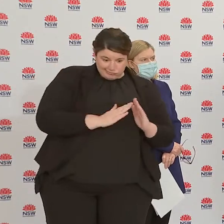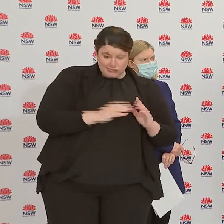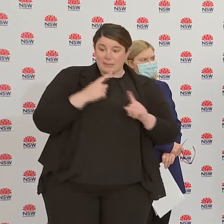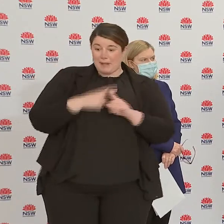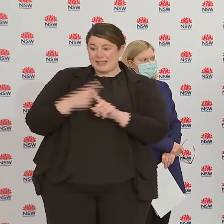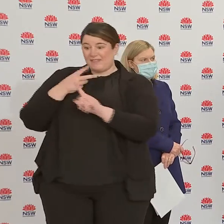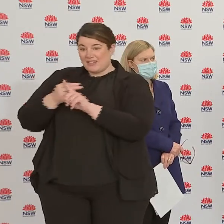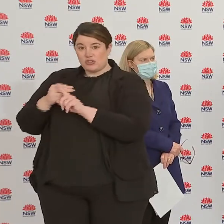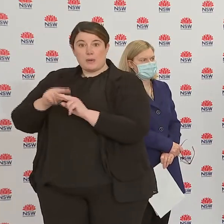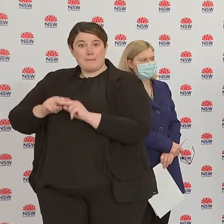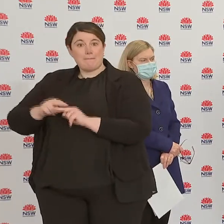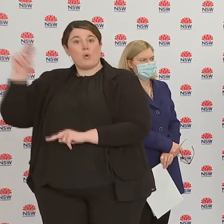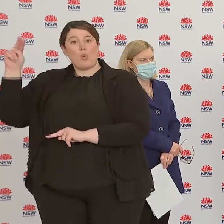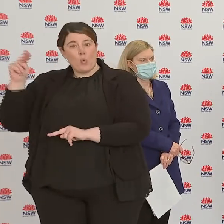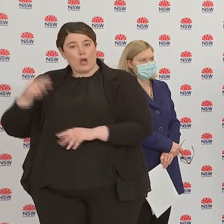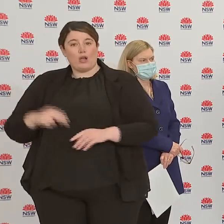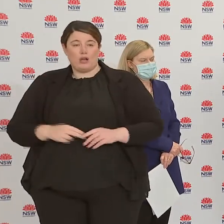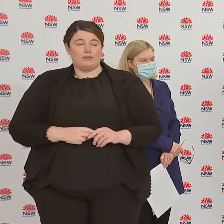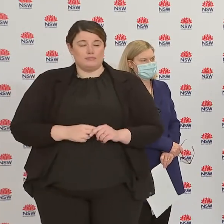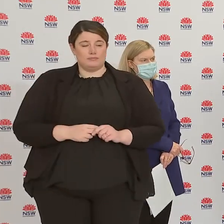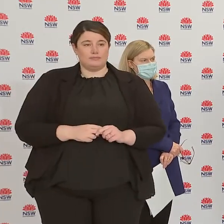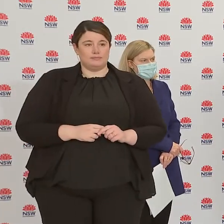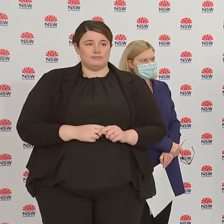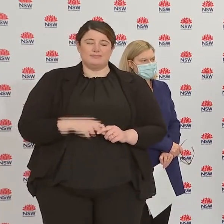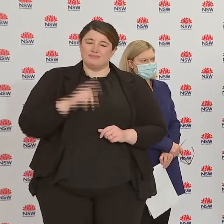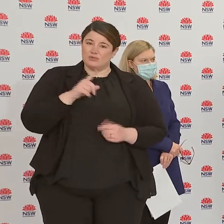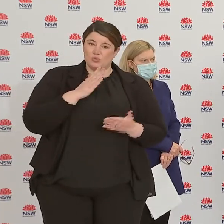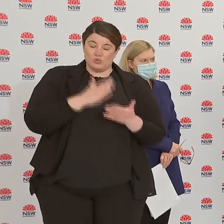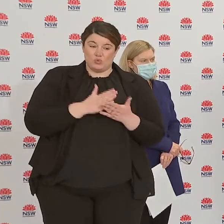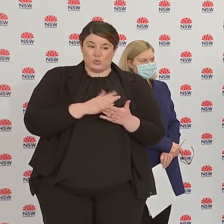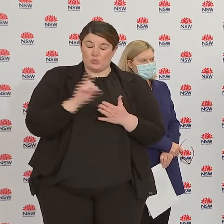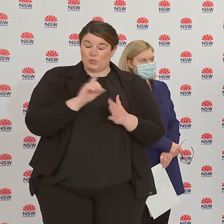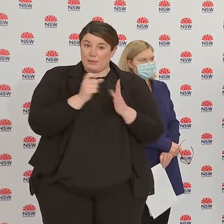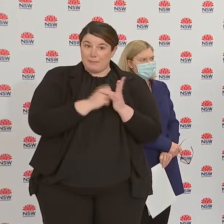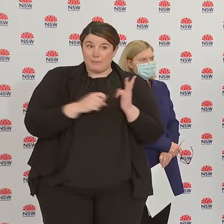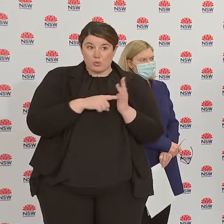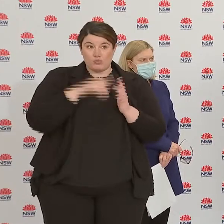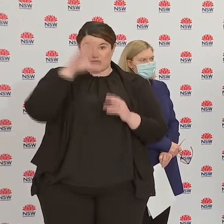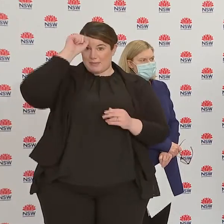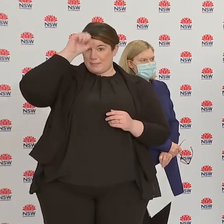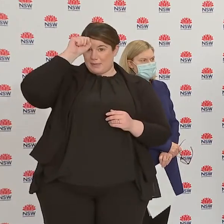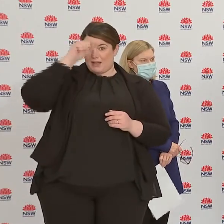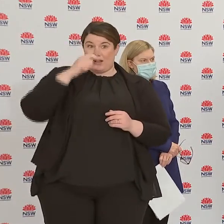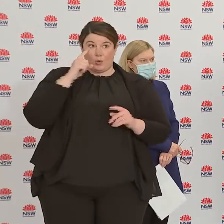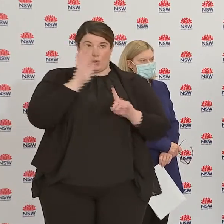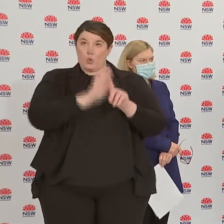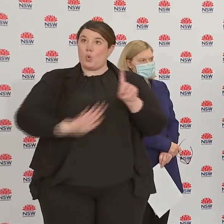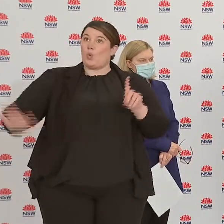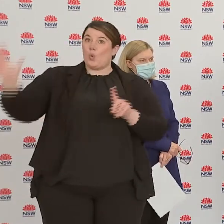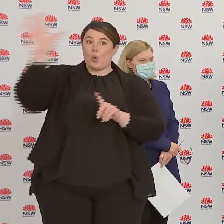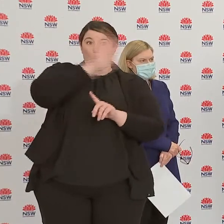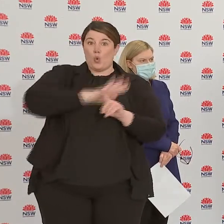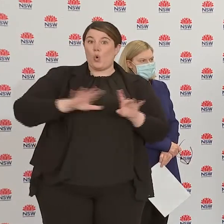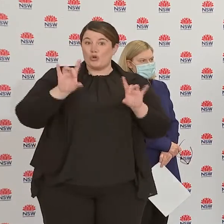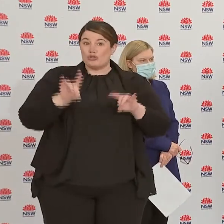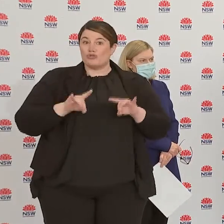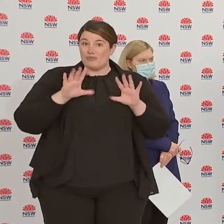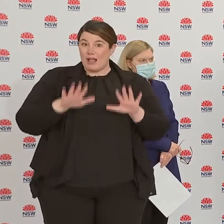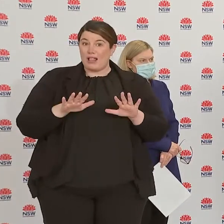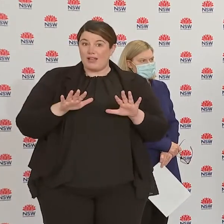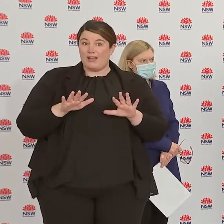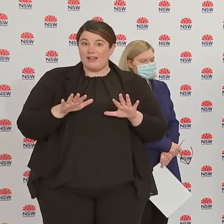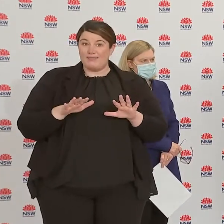the vaccination rates. But I think what is eminently obvious is that, and look at all the states around Australia, that you can't live